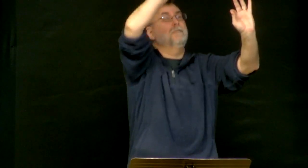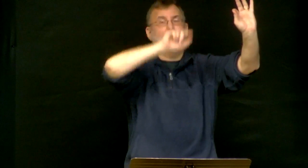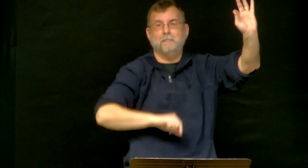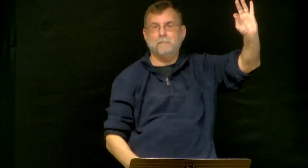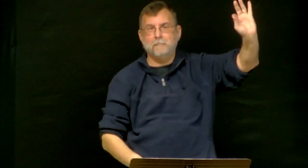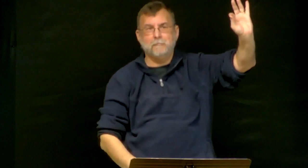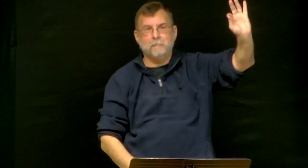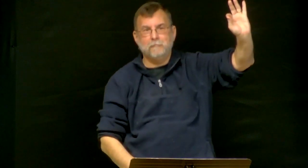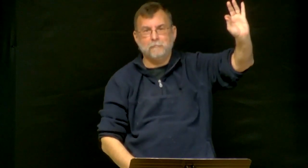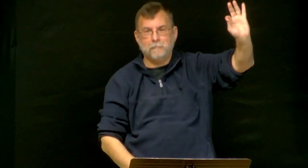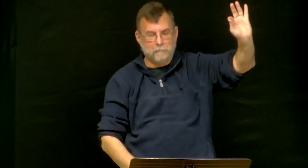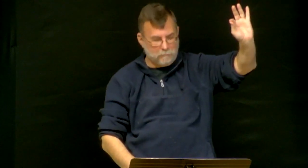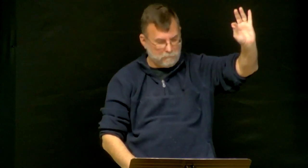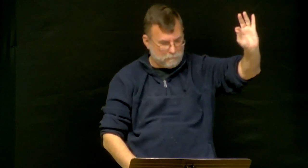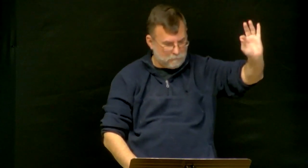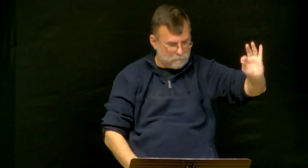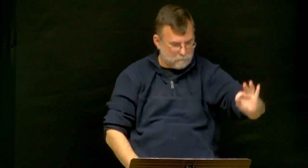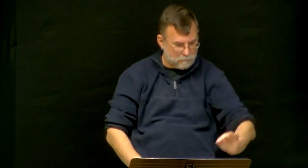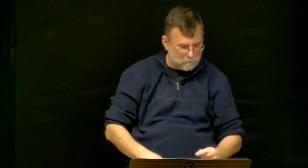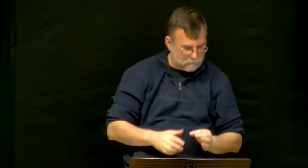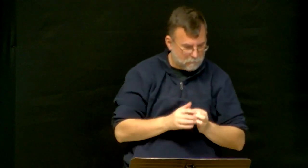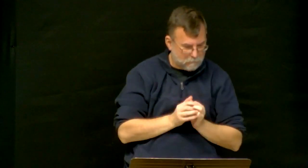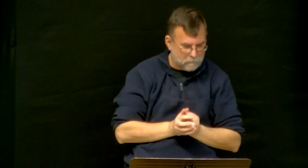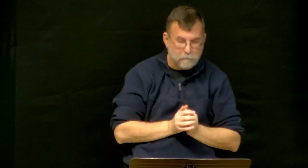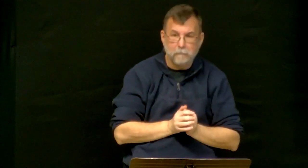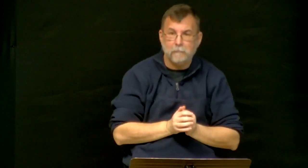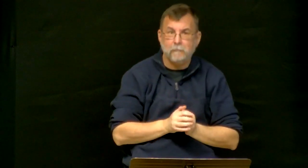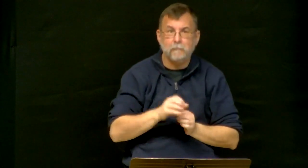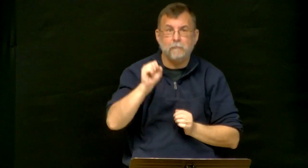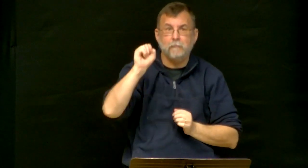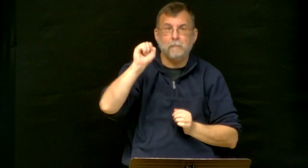him is the hat to honor God.